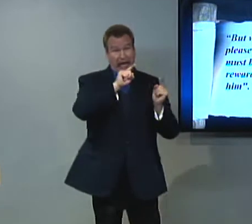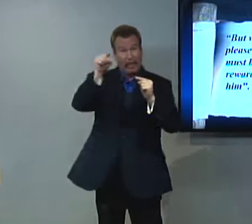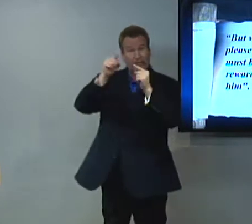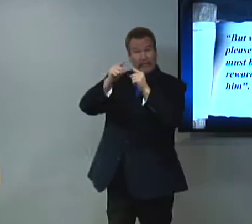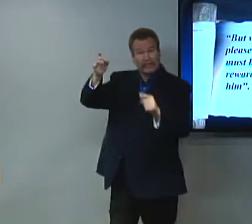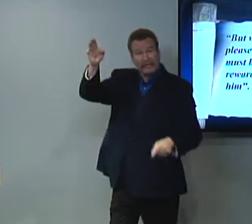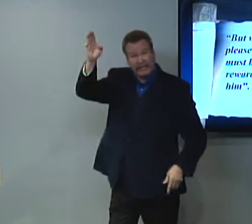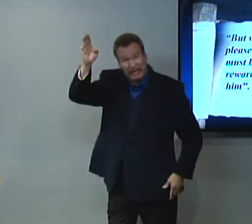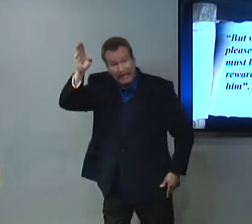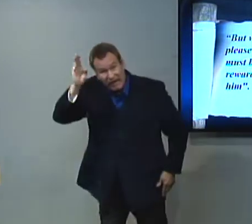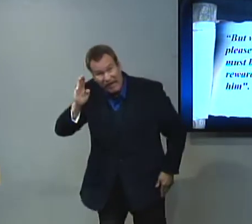is.